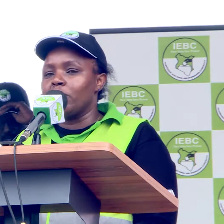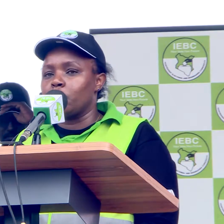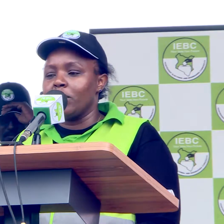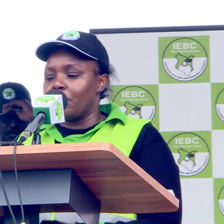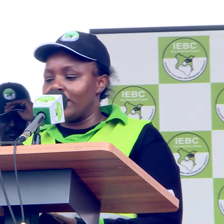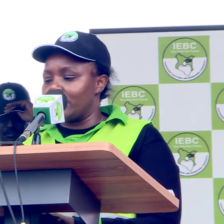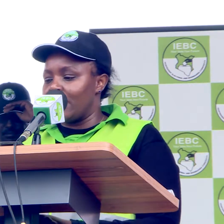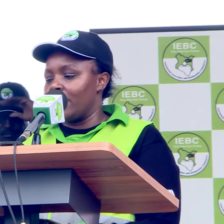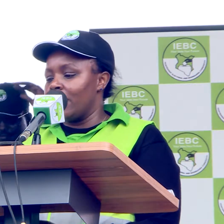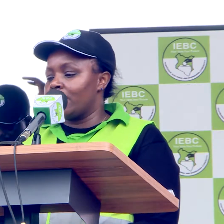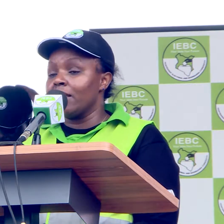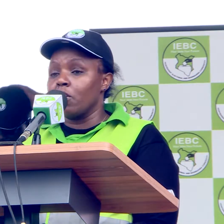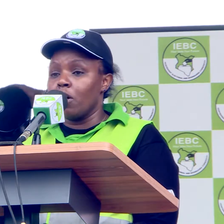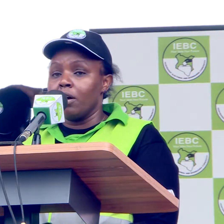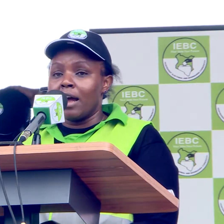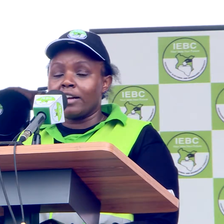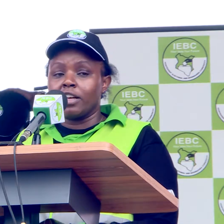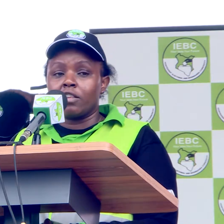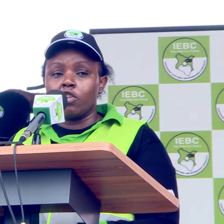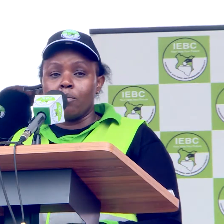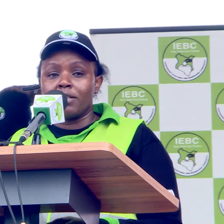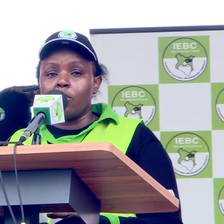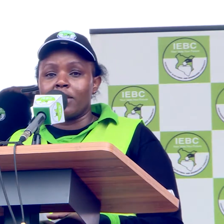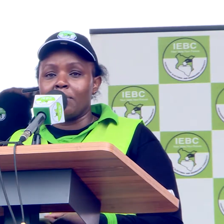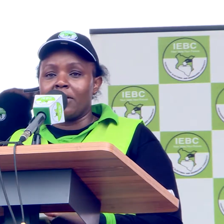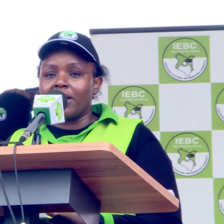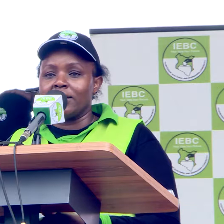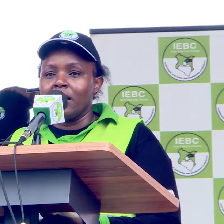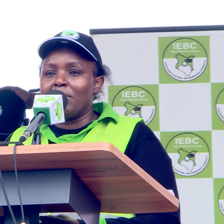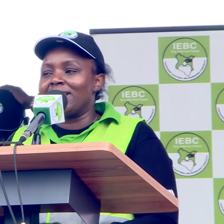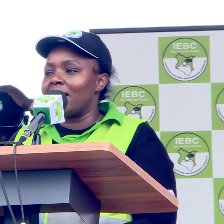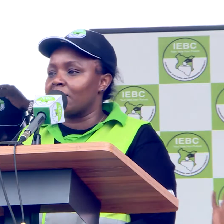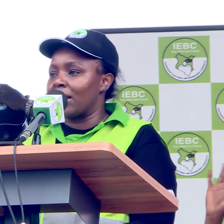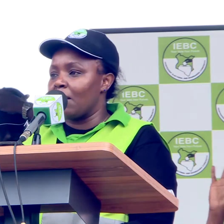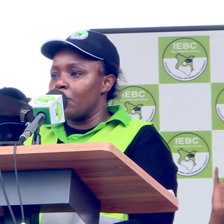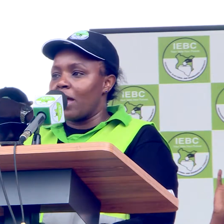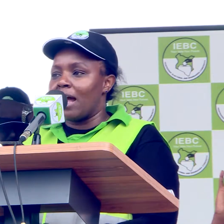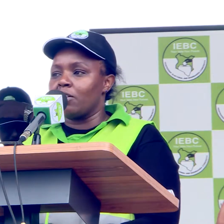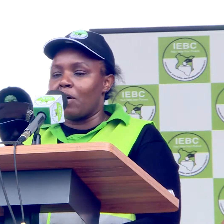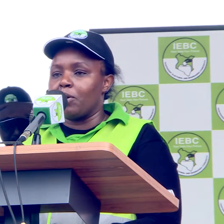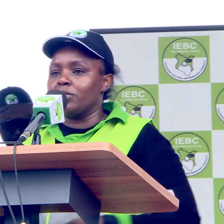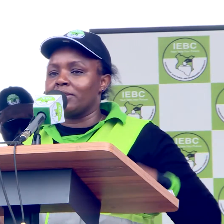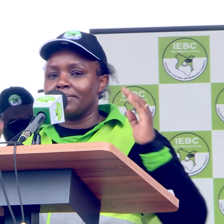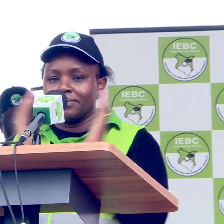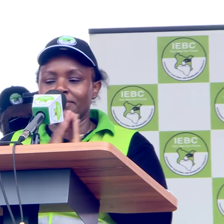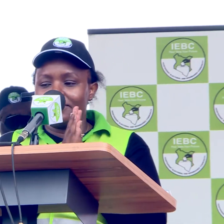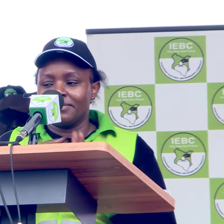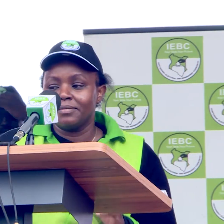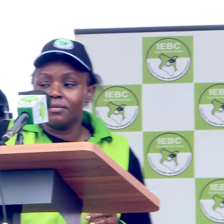allow me to invite the CEO, acting CEO, Mr. Hussein Marjan. Please let's welcome him with a hand of